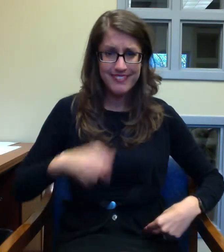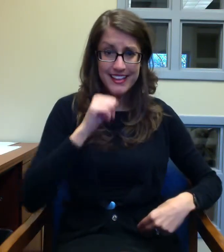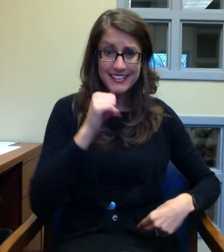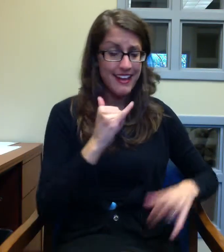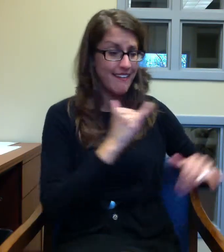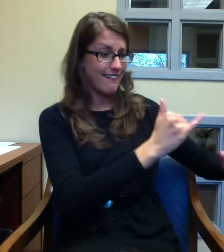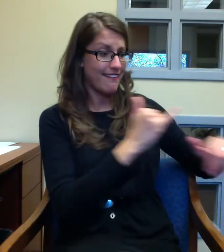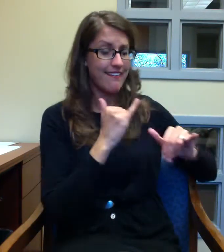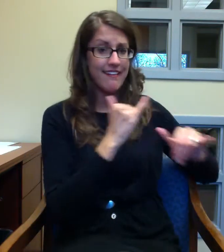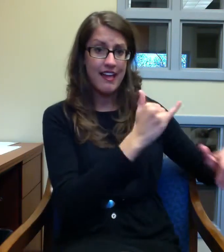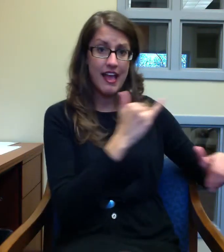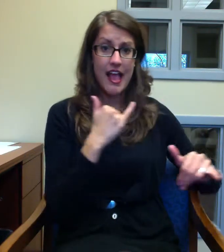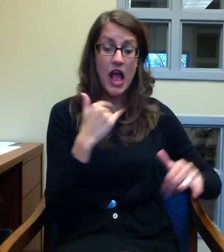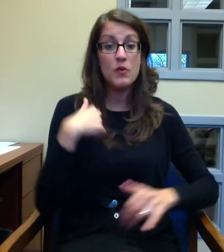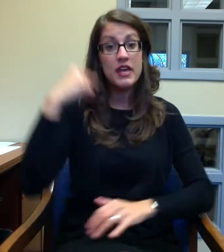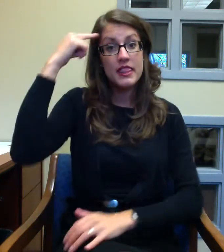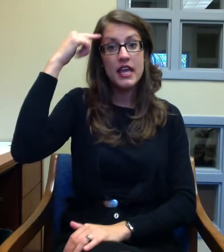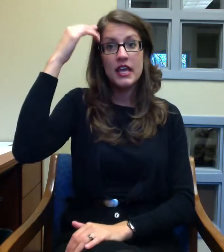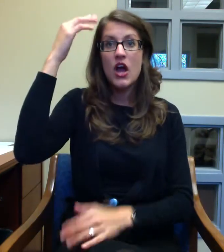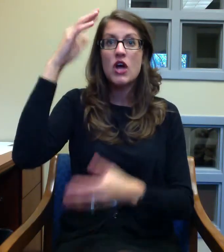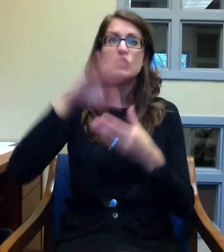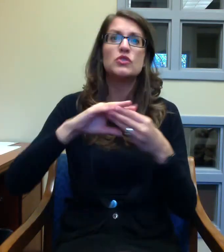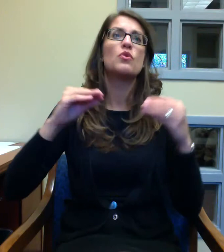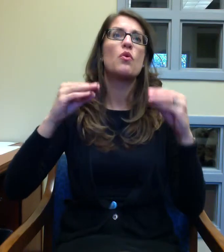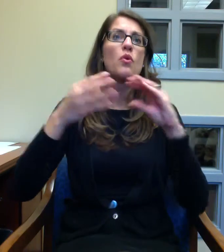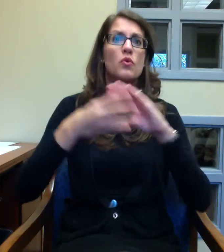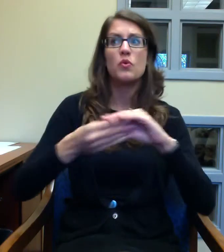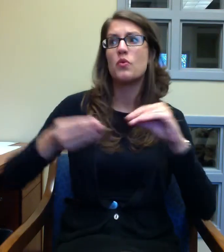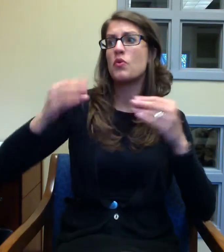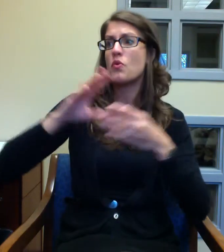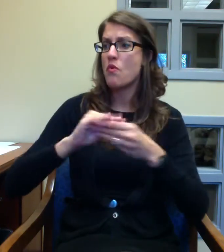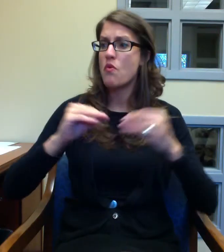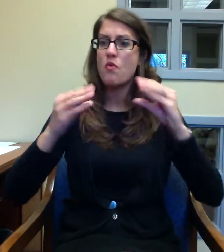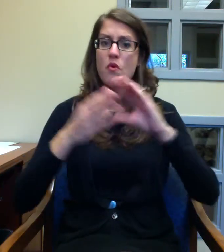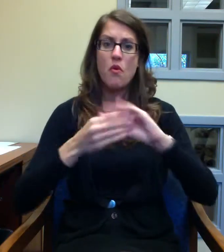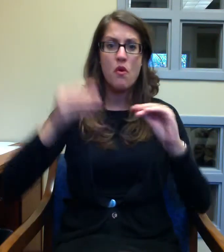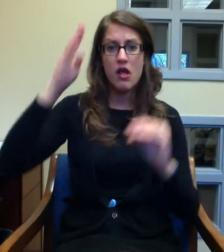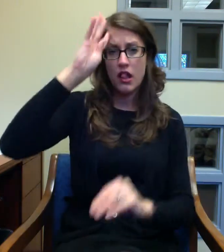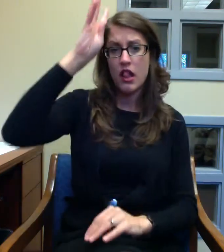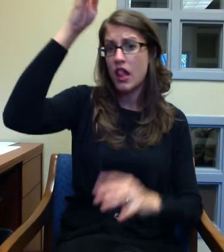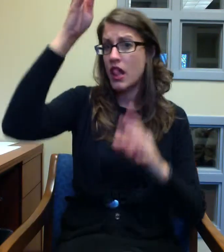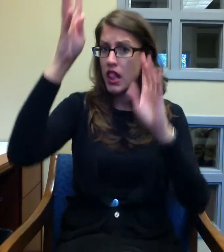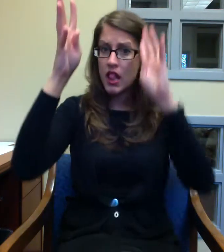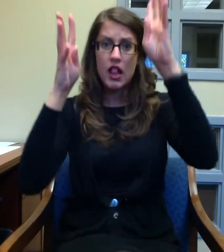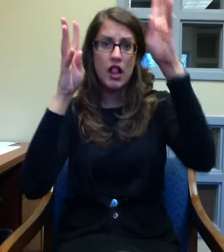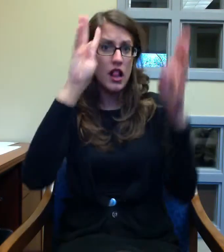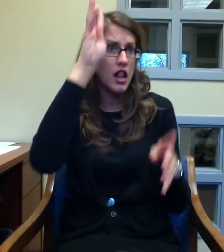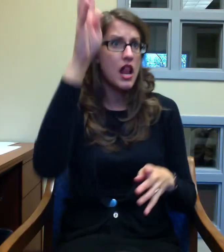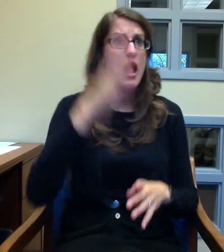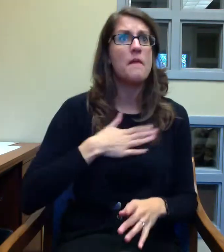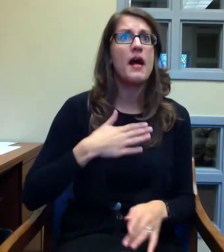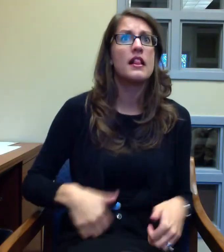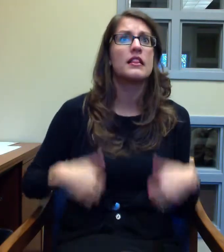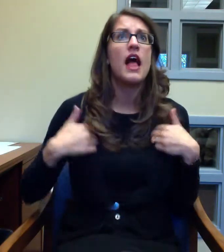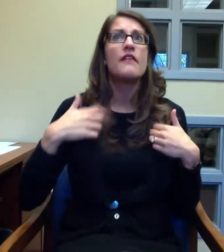we craft all sorts of stories about who we are and who we are not, what will happen in the future, and what